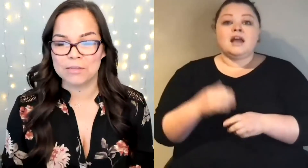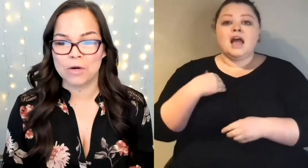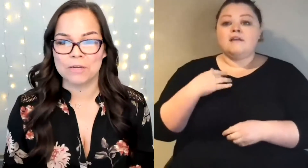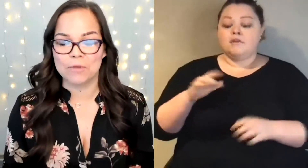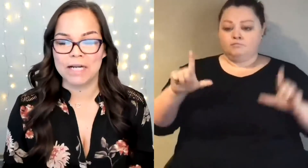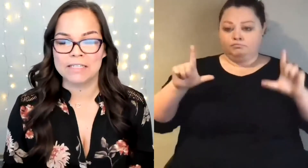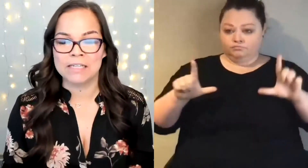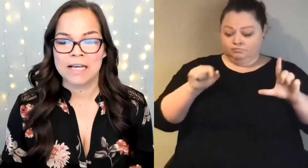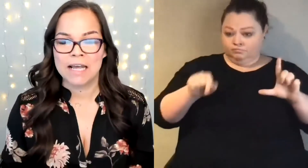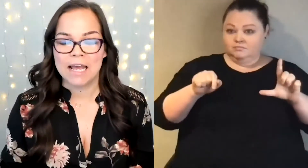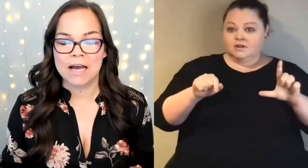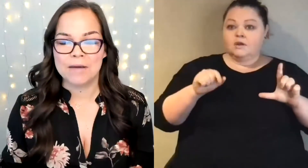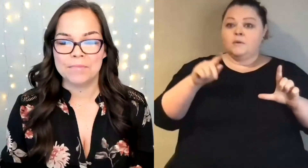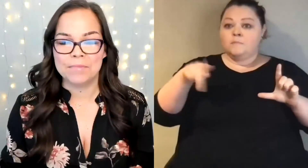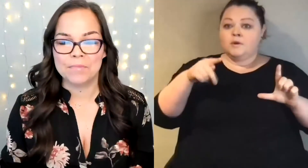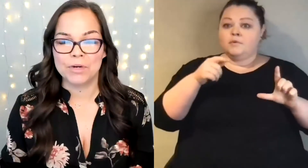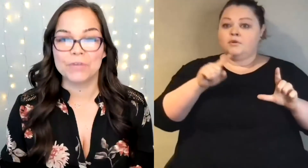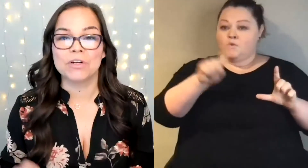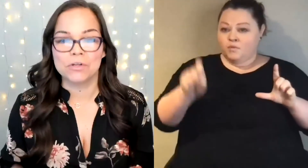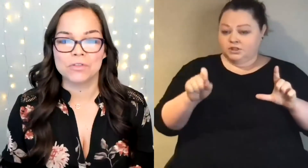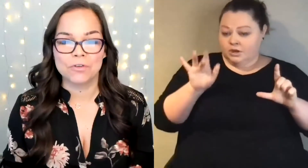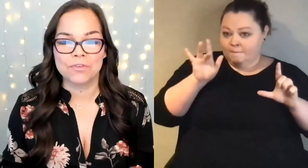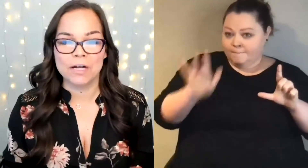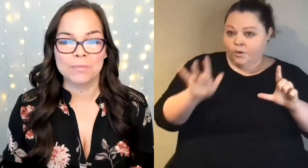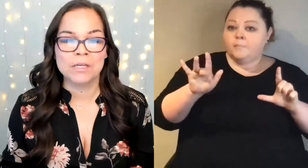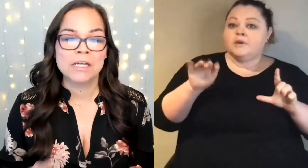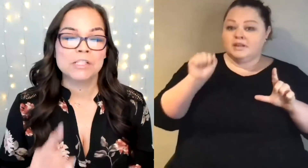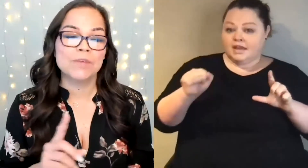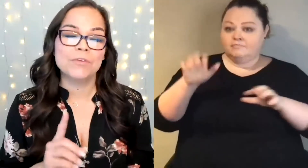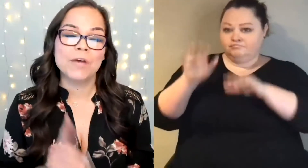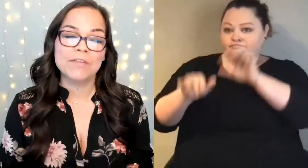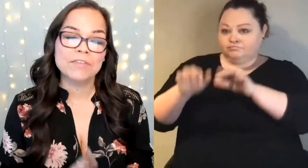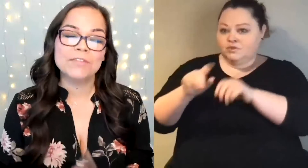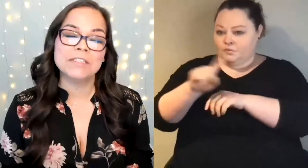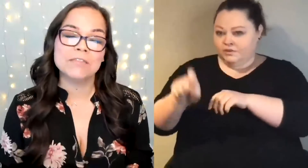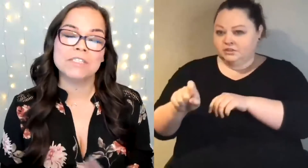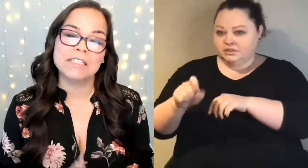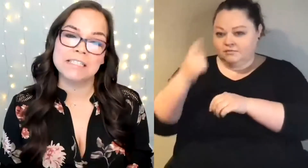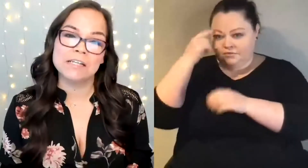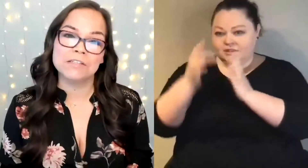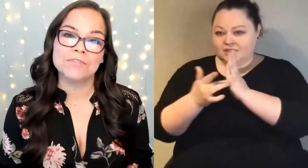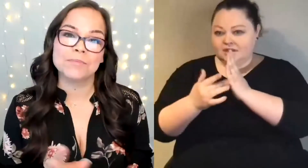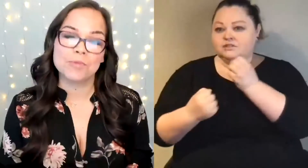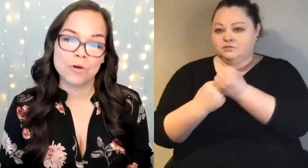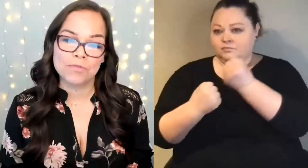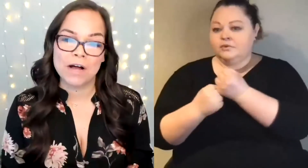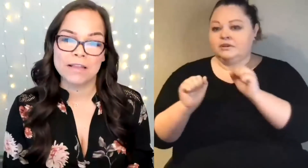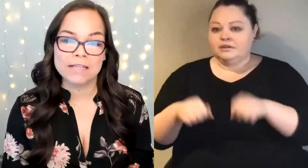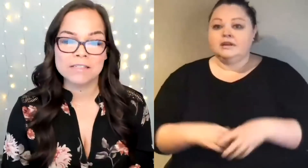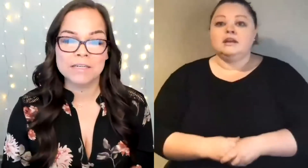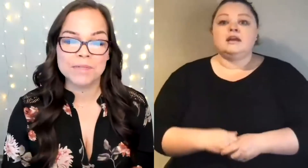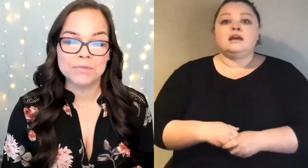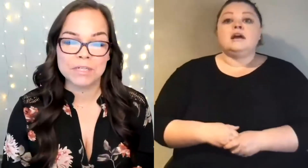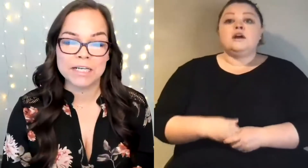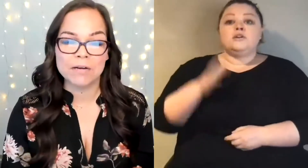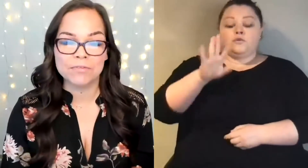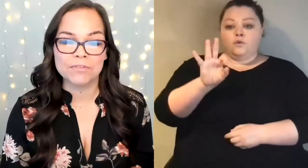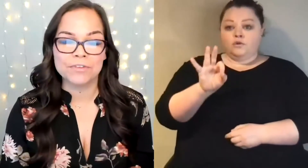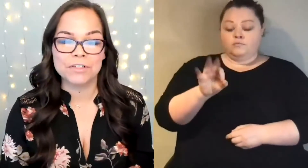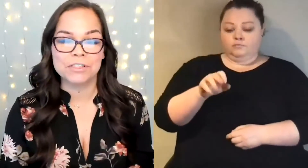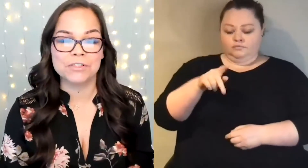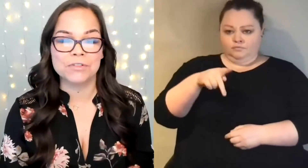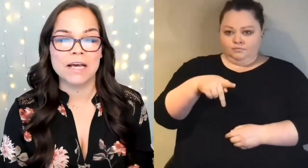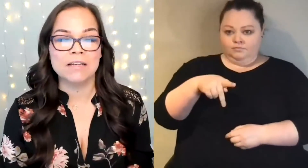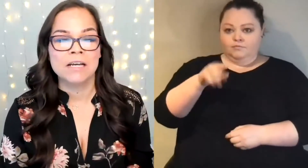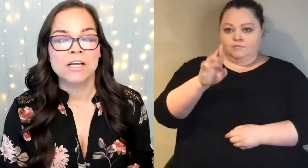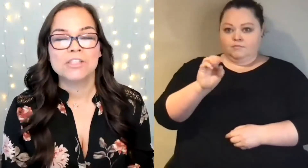mark at the bottom right where you can also go for help. So if you haven't filled out the details of your profile, that's going to be really helpful for